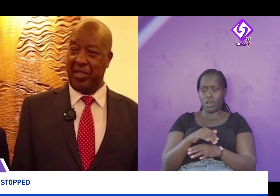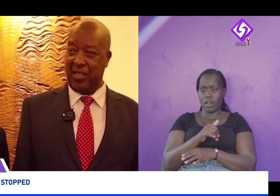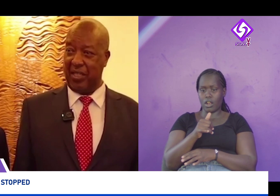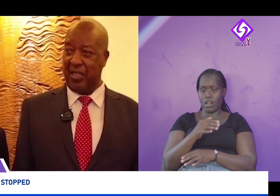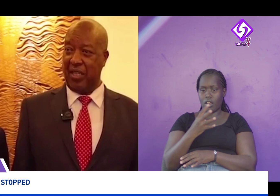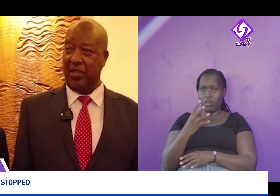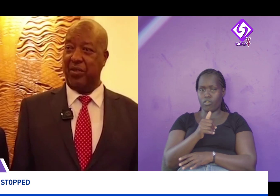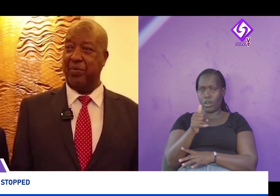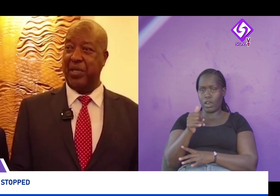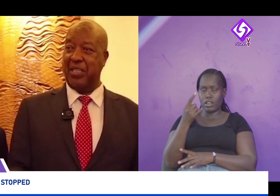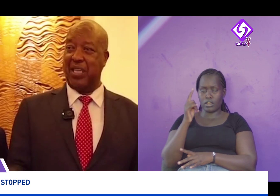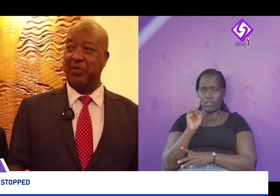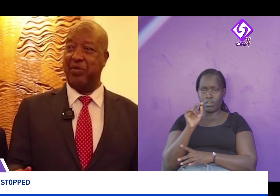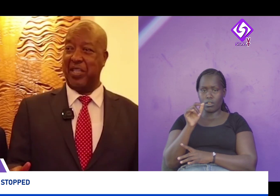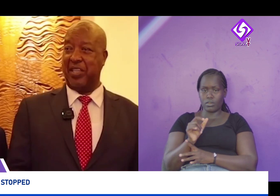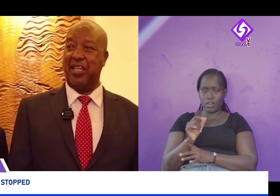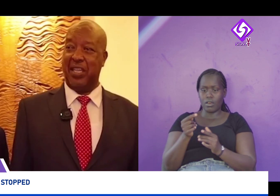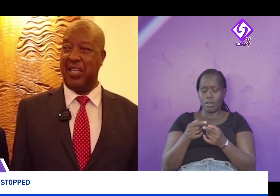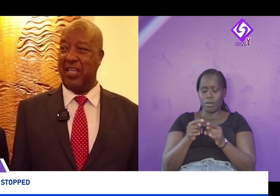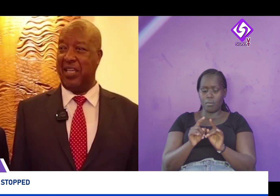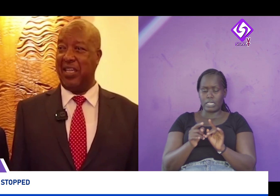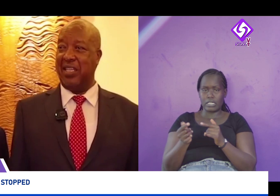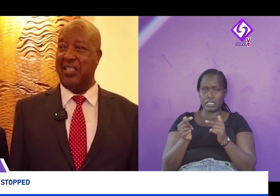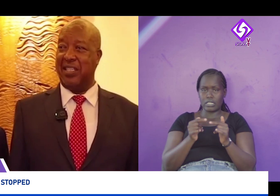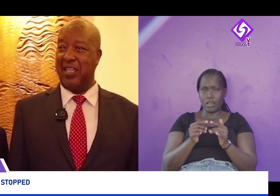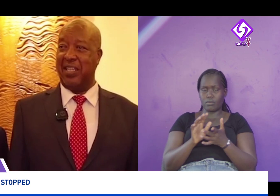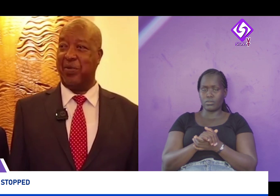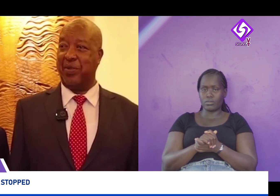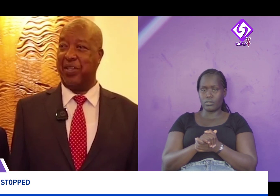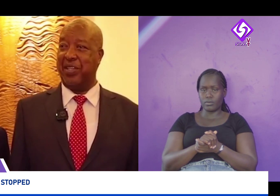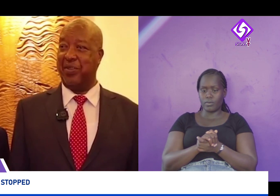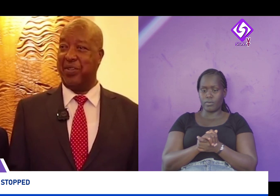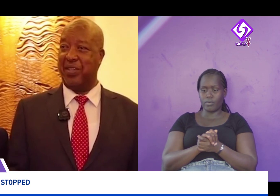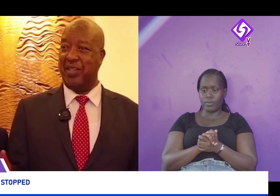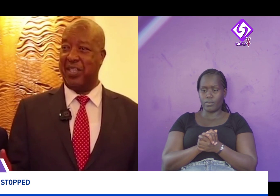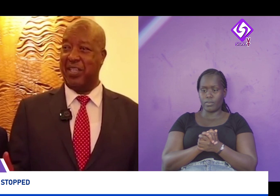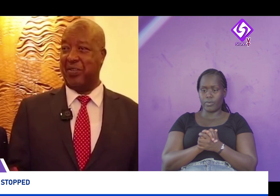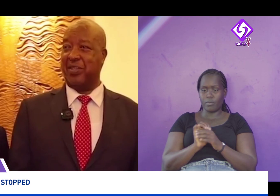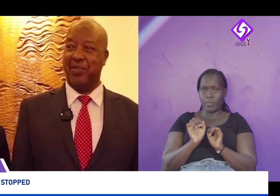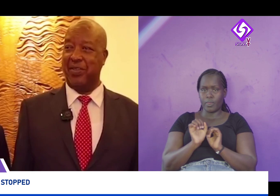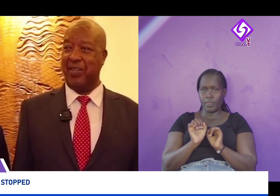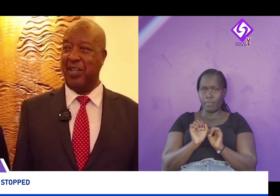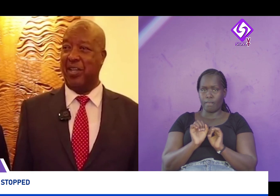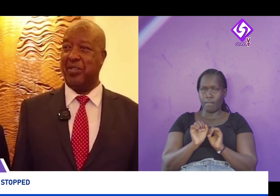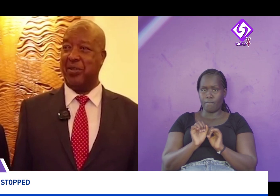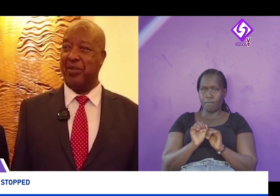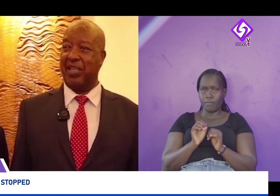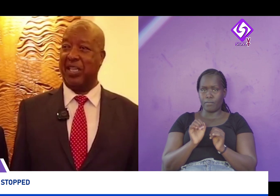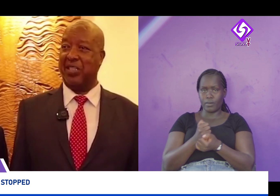impersonation, but it came to 23. Still, they did not reach the threshold. So the case